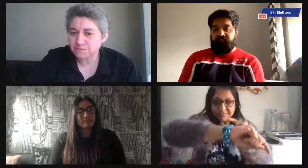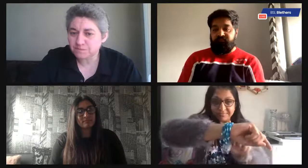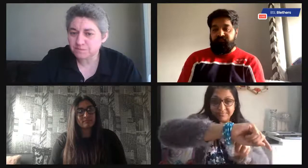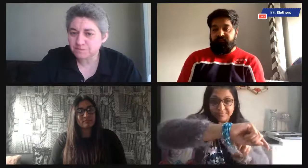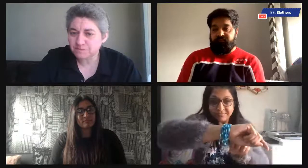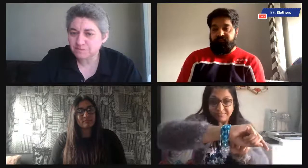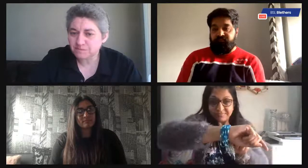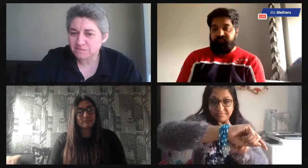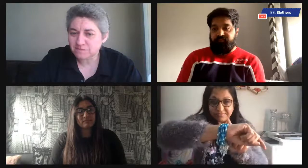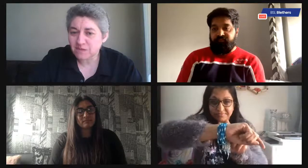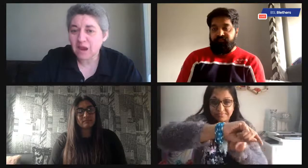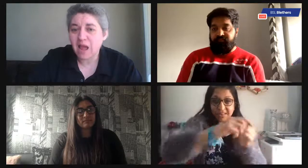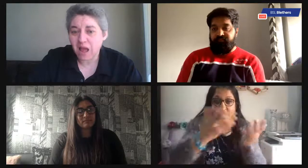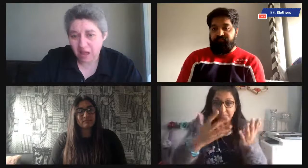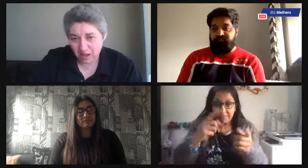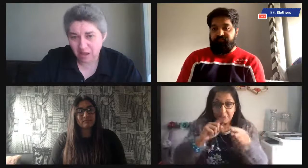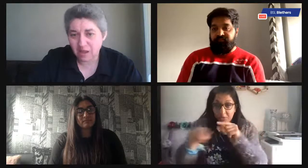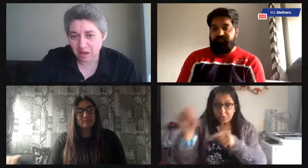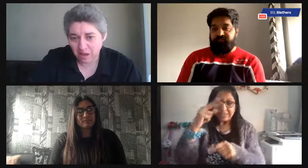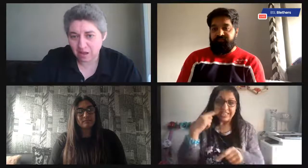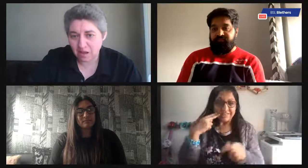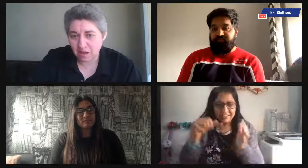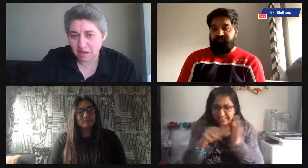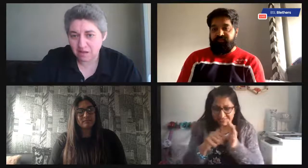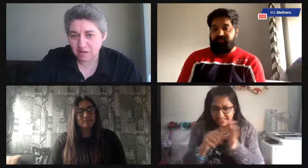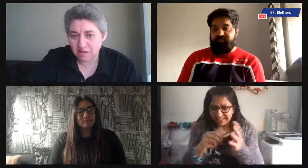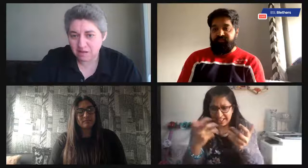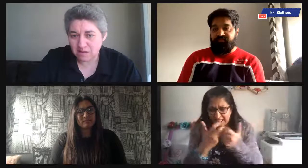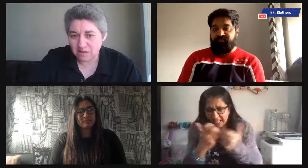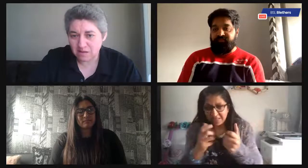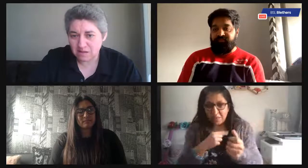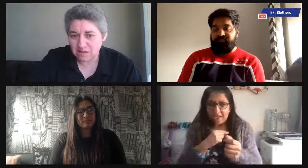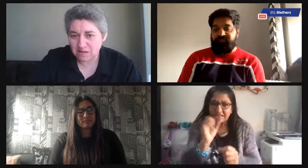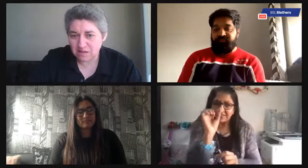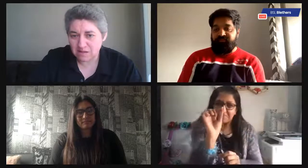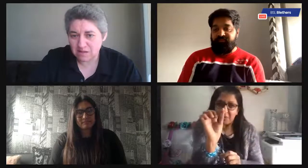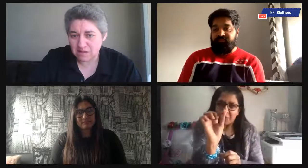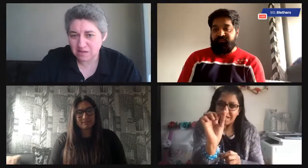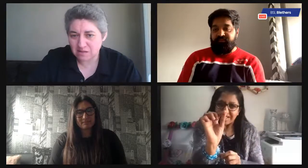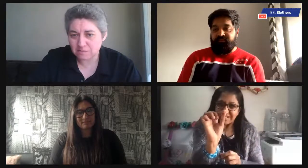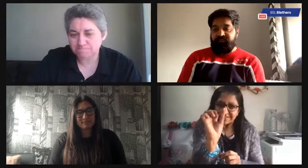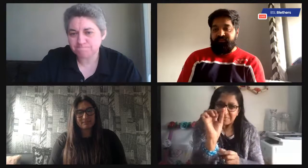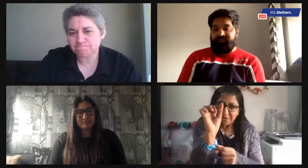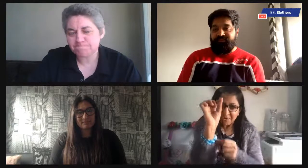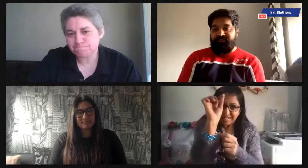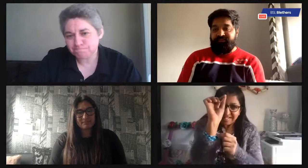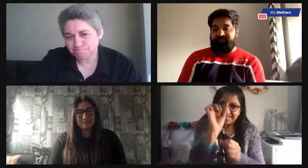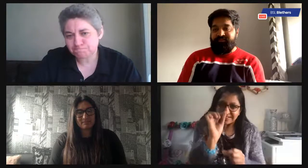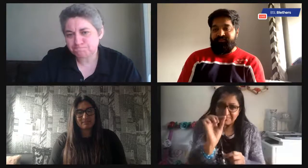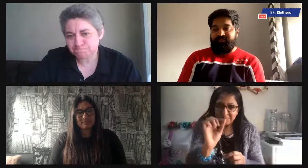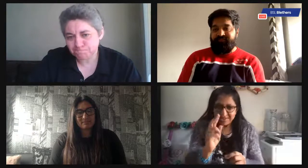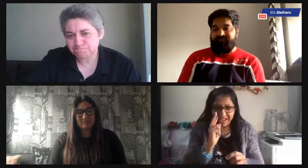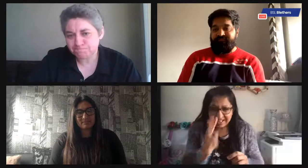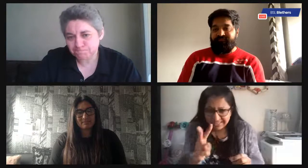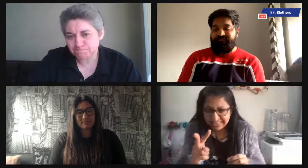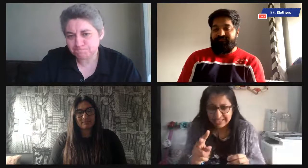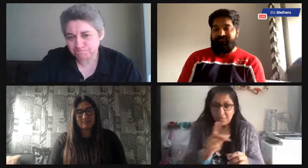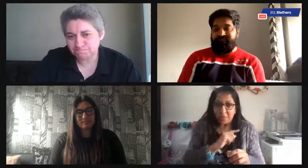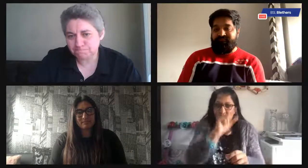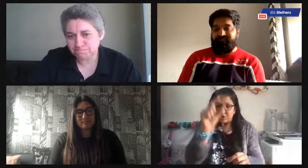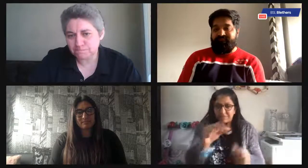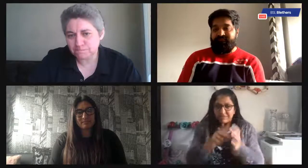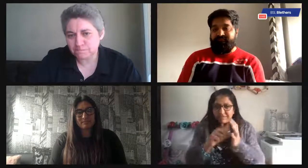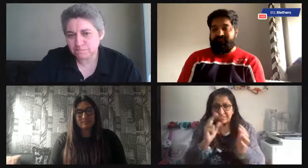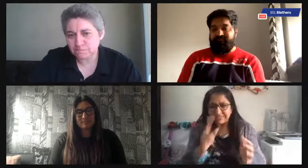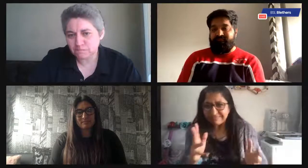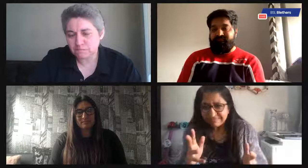think what was difficult for us was this was the hardest one because most of the deaf were trying to work out how to use